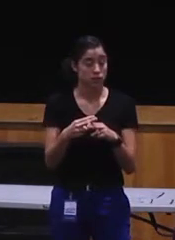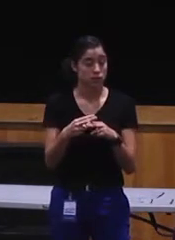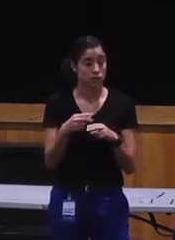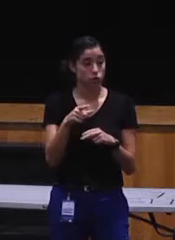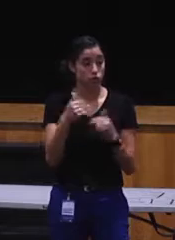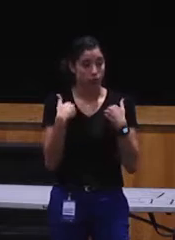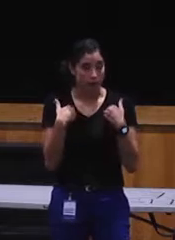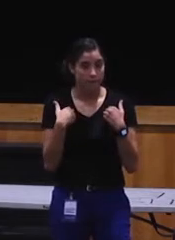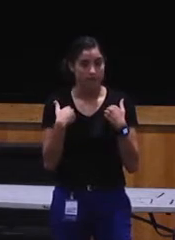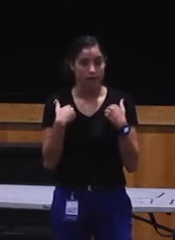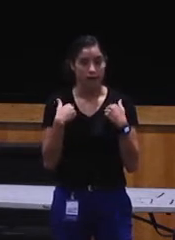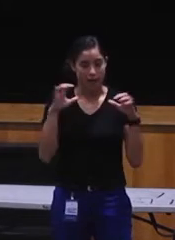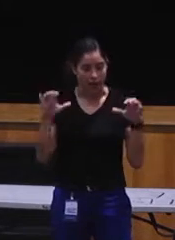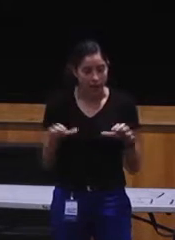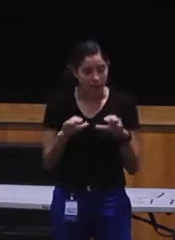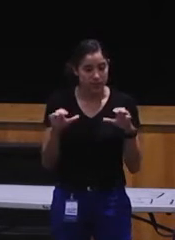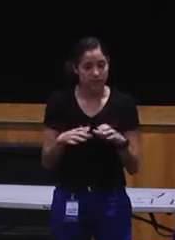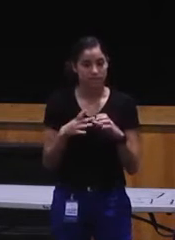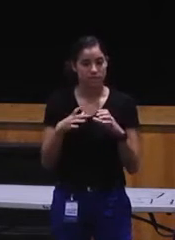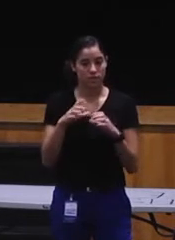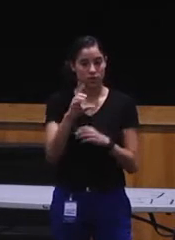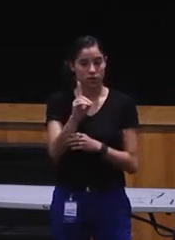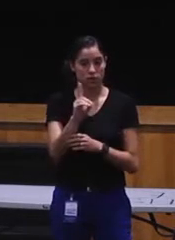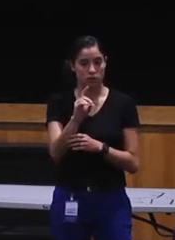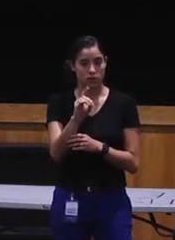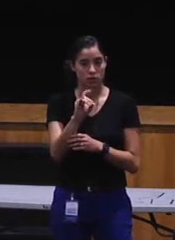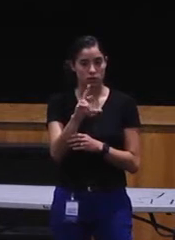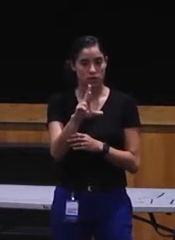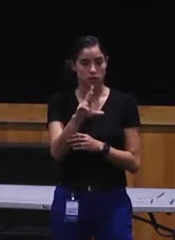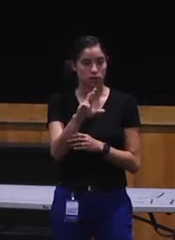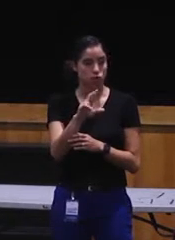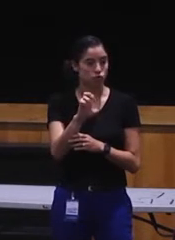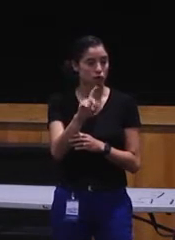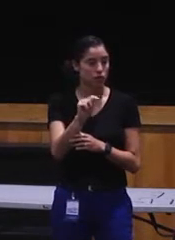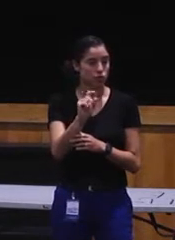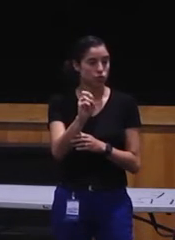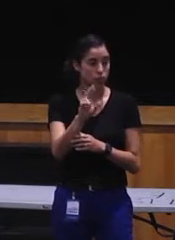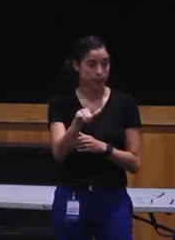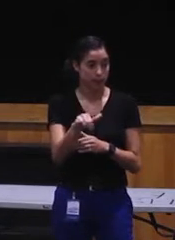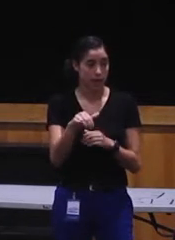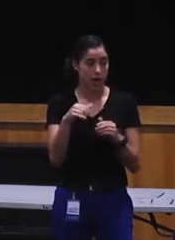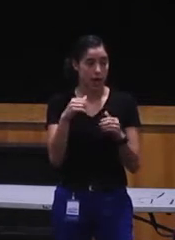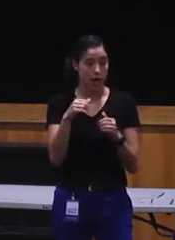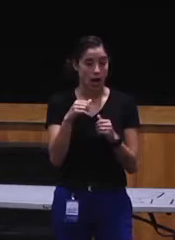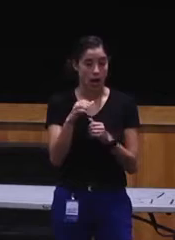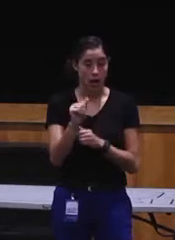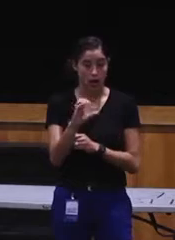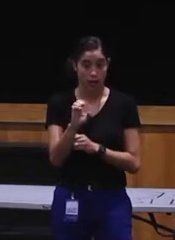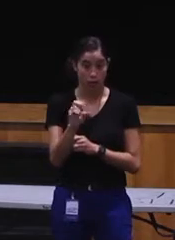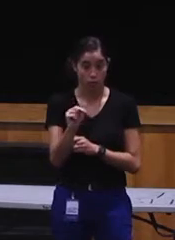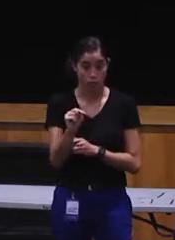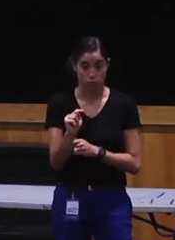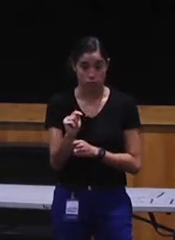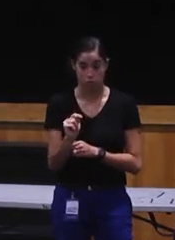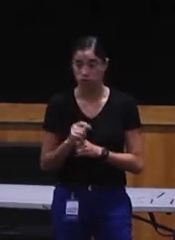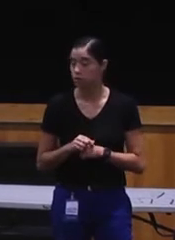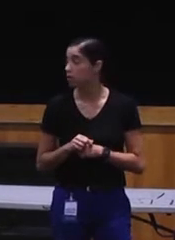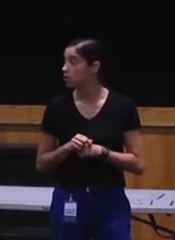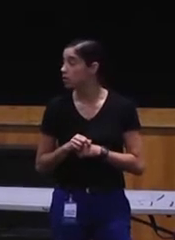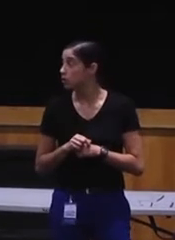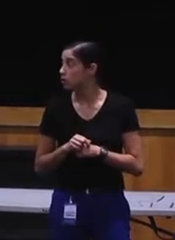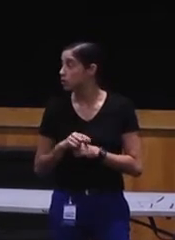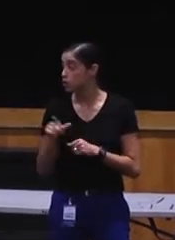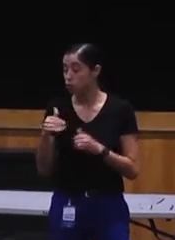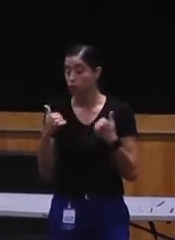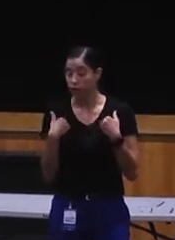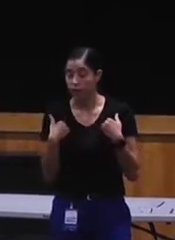Active Directory account. So it is a Microsoft account that allows you to log into any machine on our campus. That's